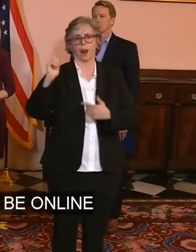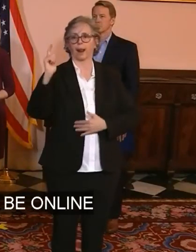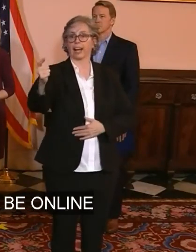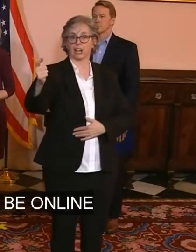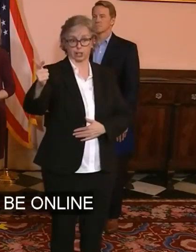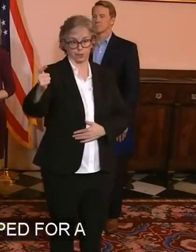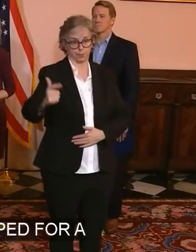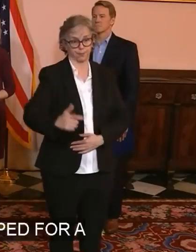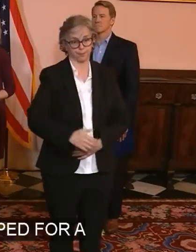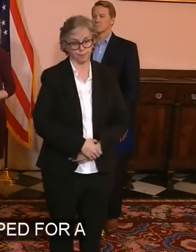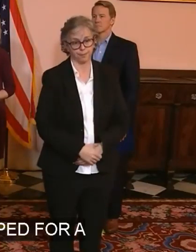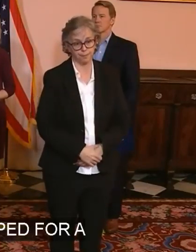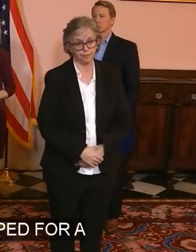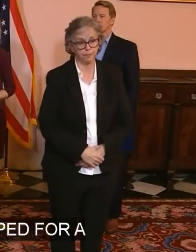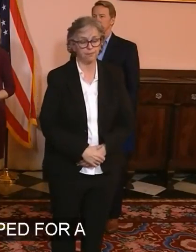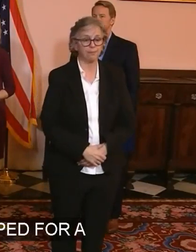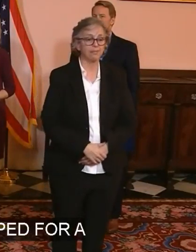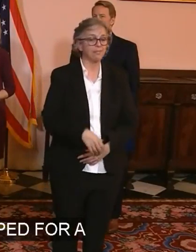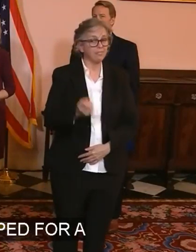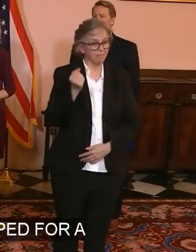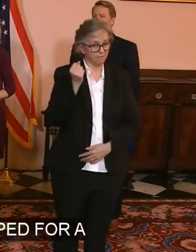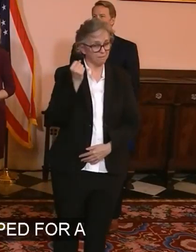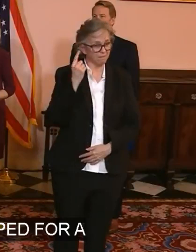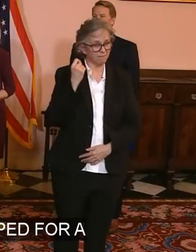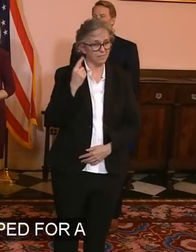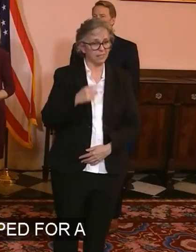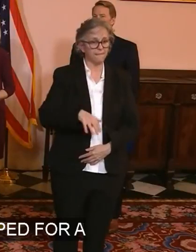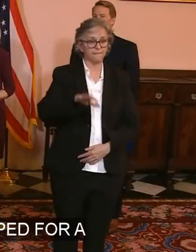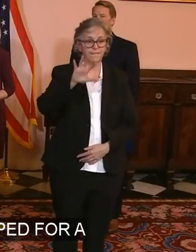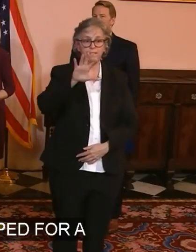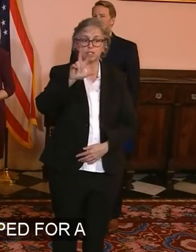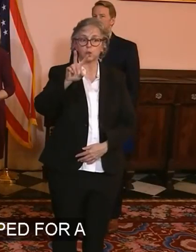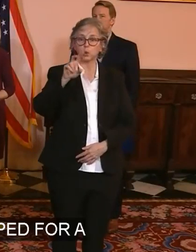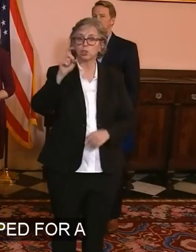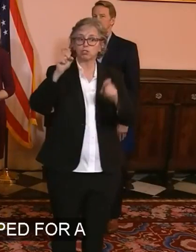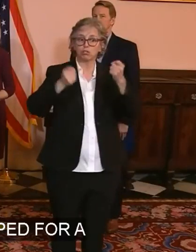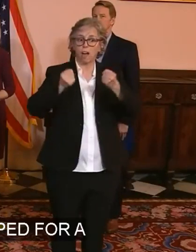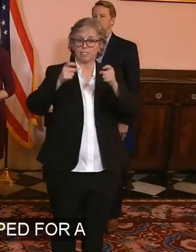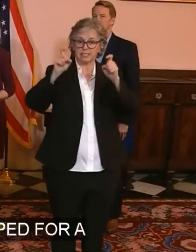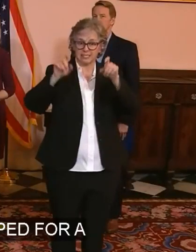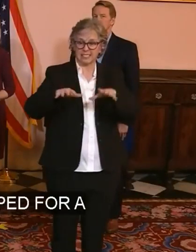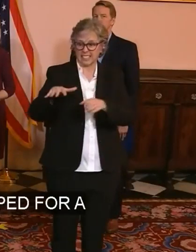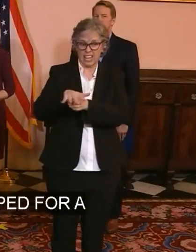Also 52 driver examination stations will close.